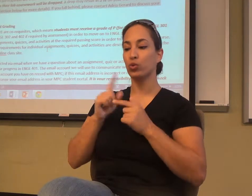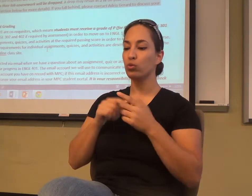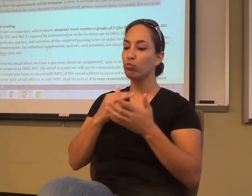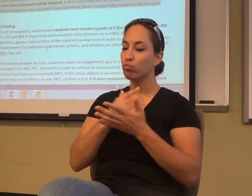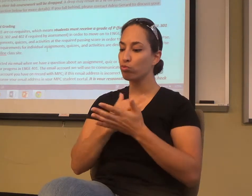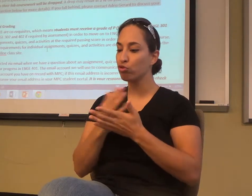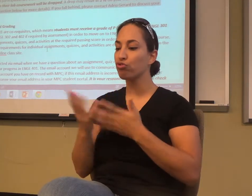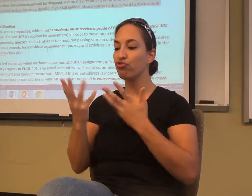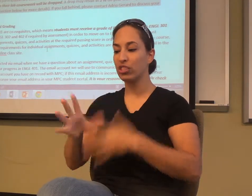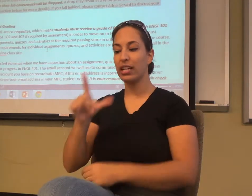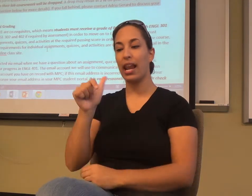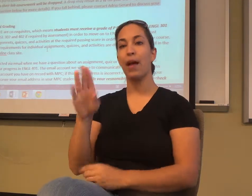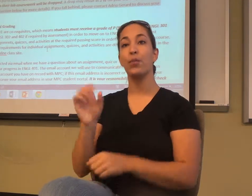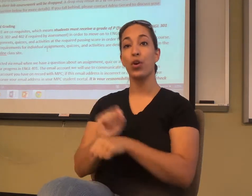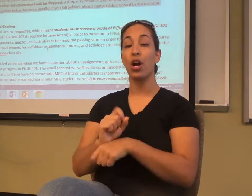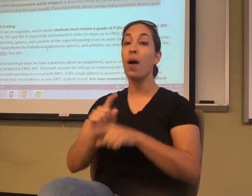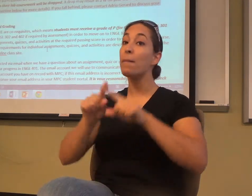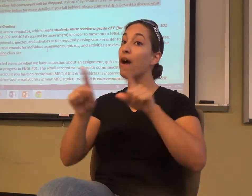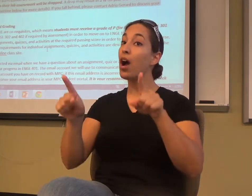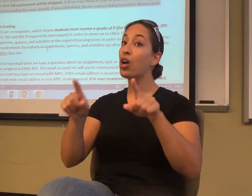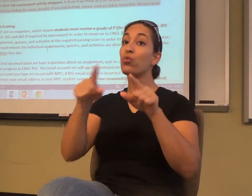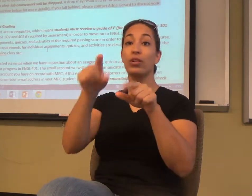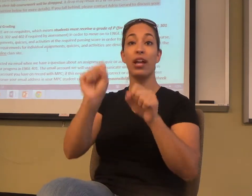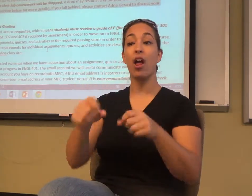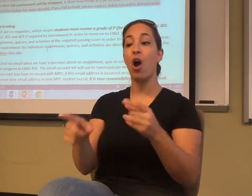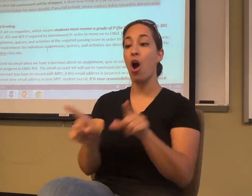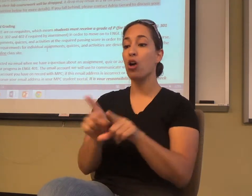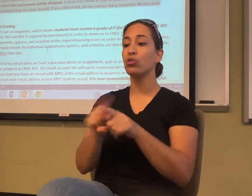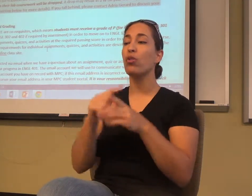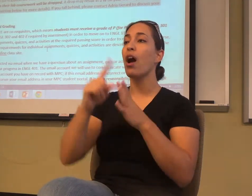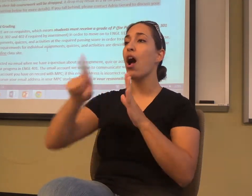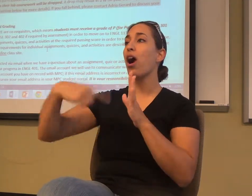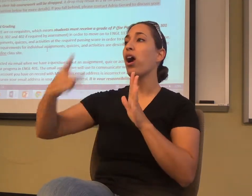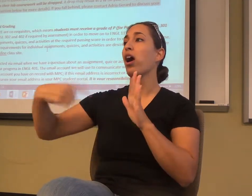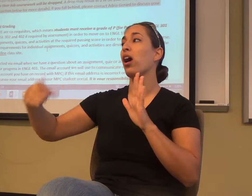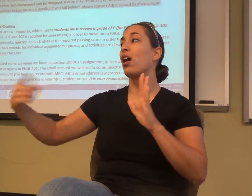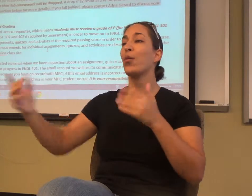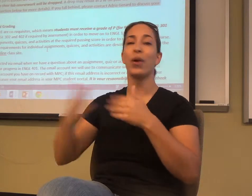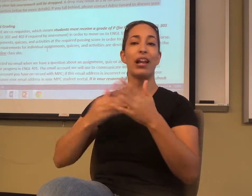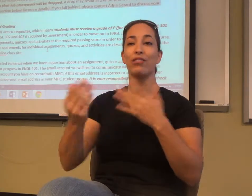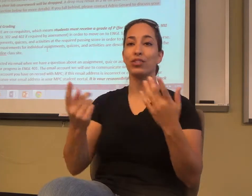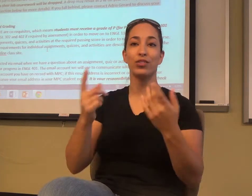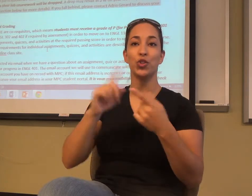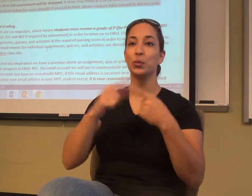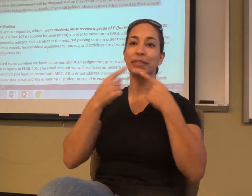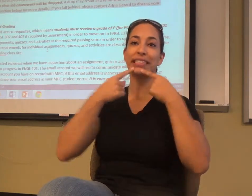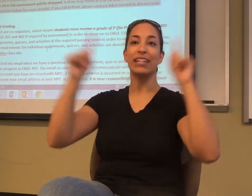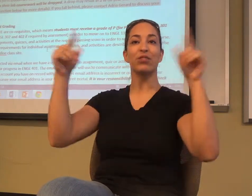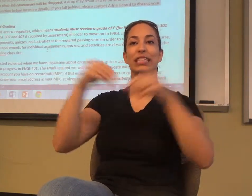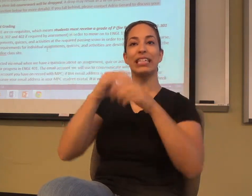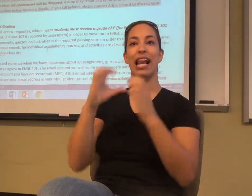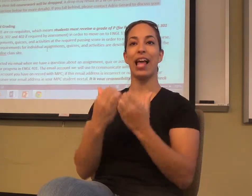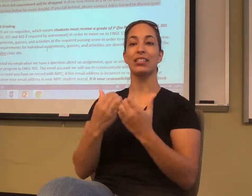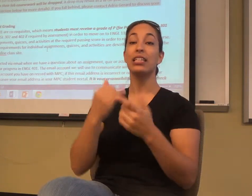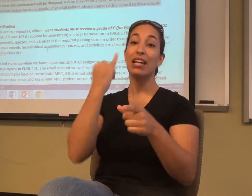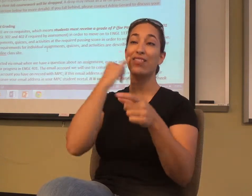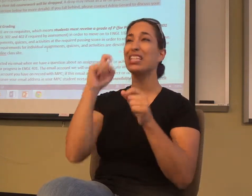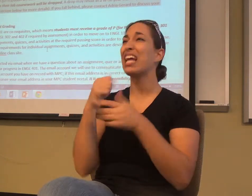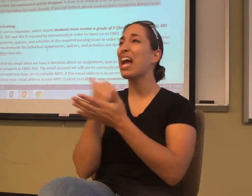But you can also spend as much time as you like down here to be successful in all your classes. So if you need help on an assignment from Ms. Penny's